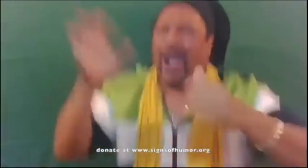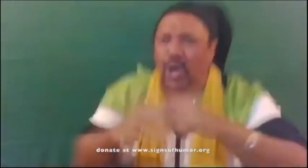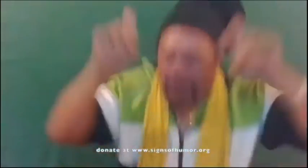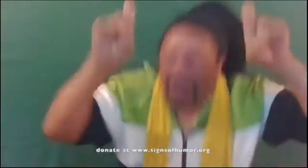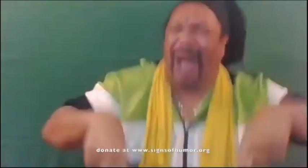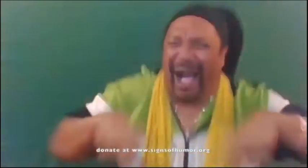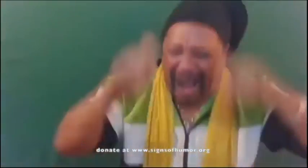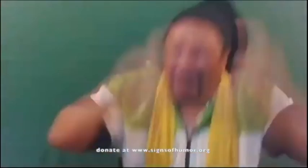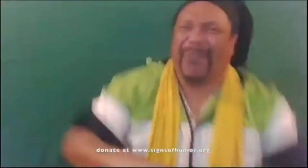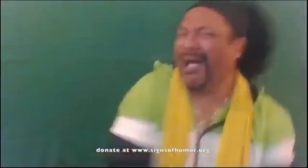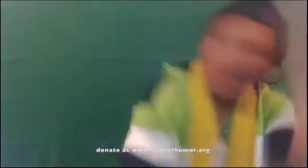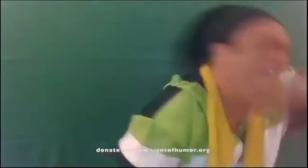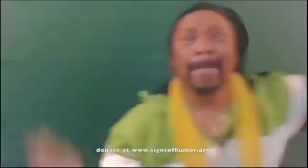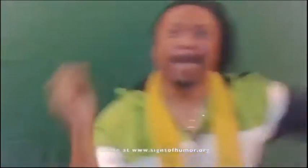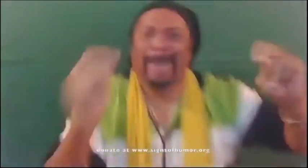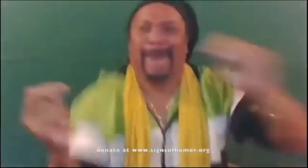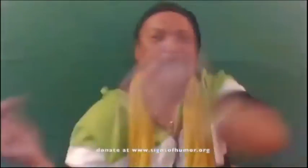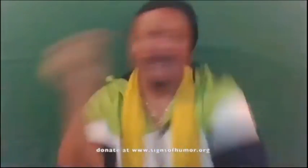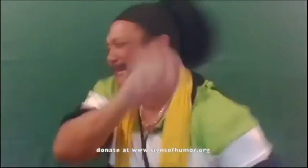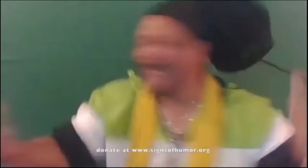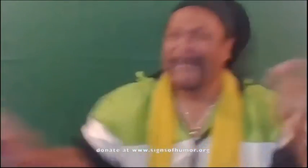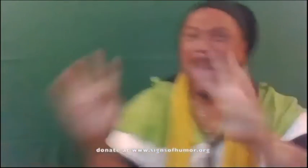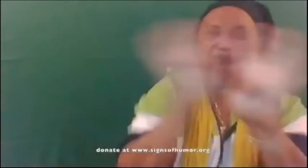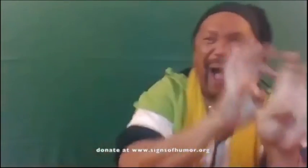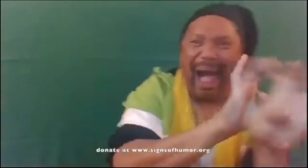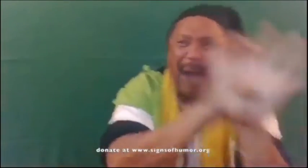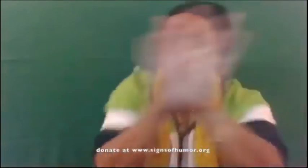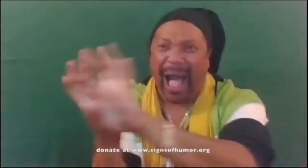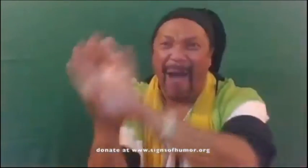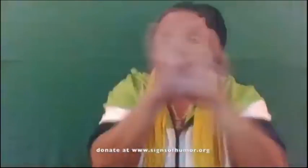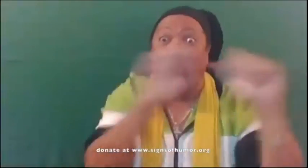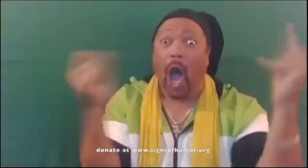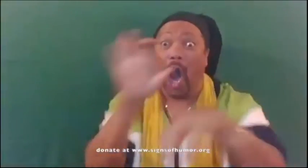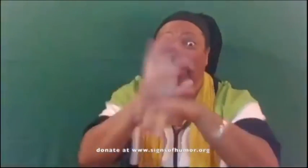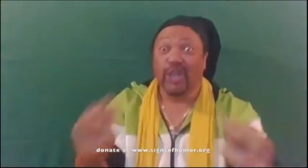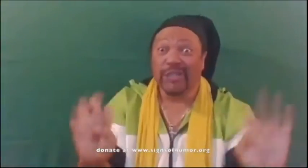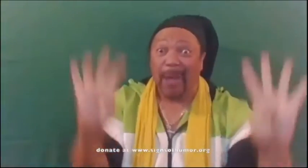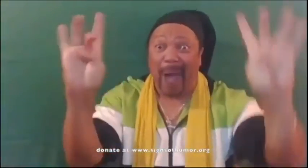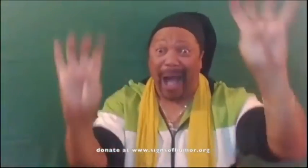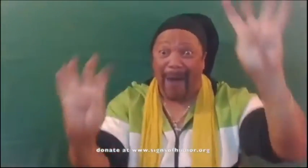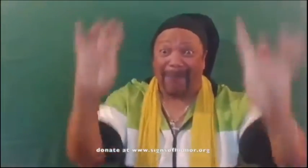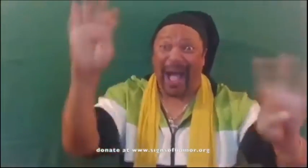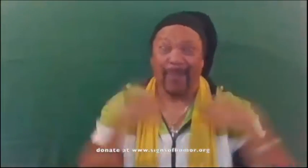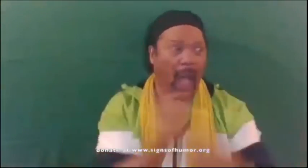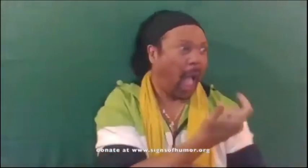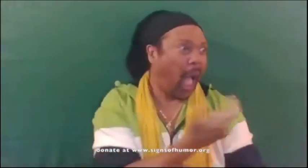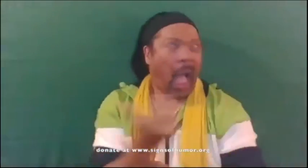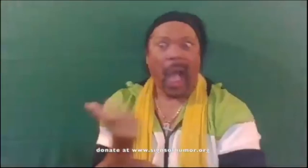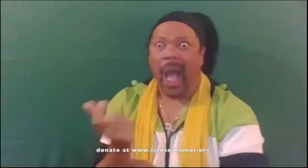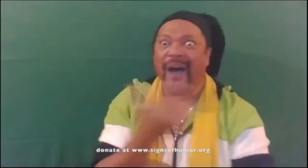doing the running man. Believe it or not, they started doing the WAP. Who does the WAP in church? Everybody else in the church